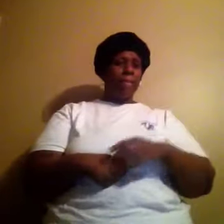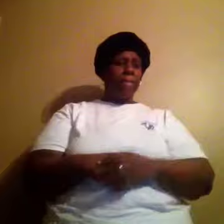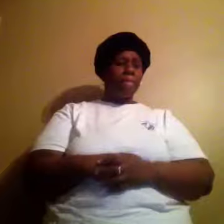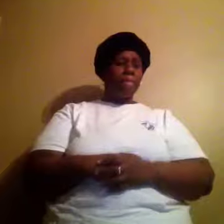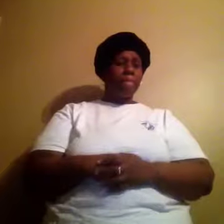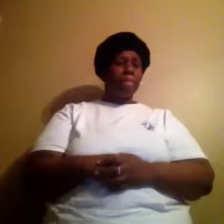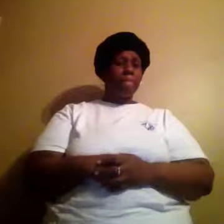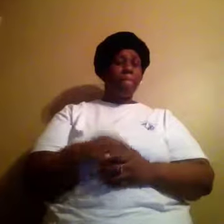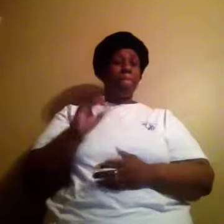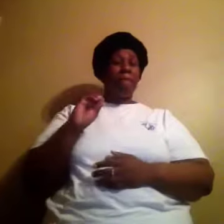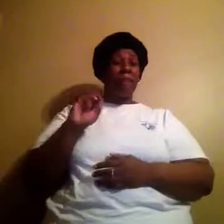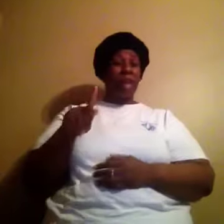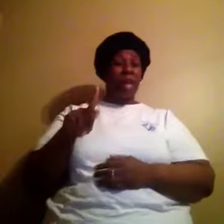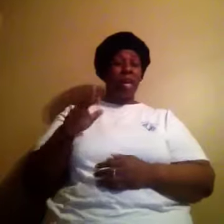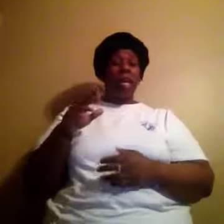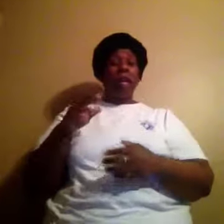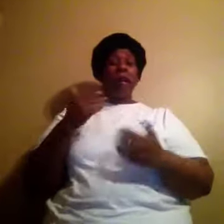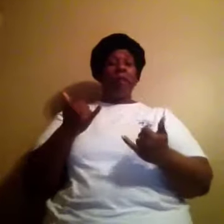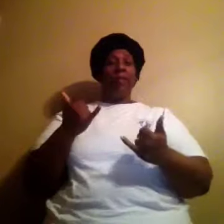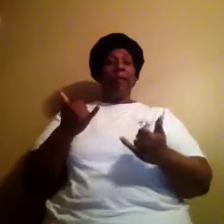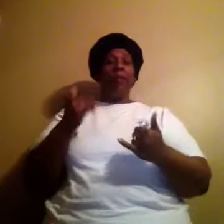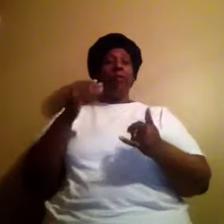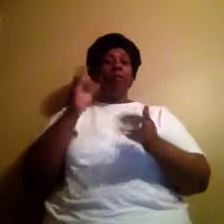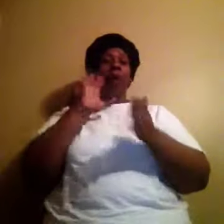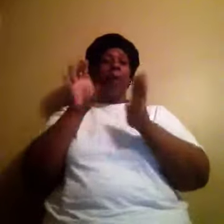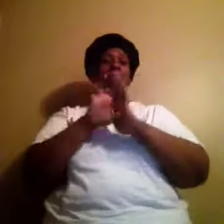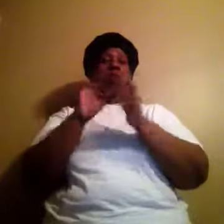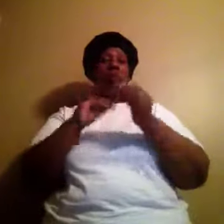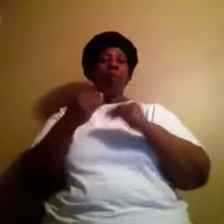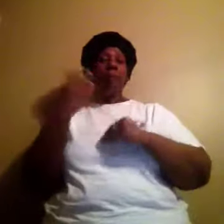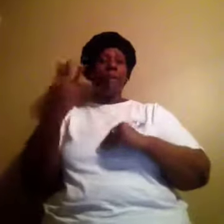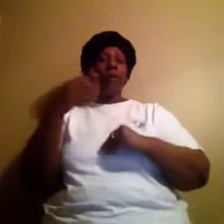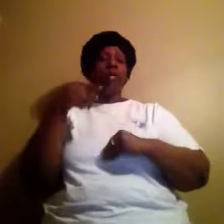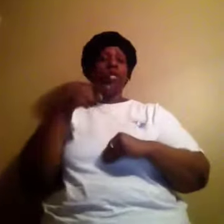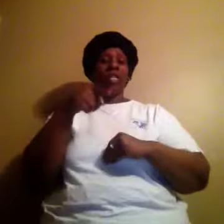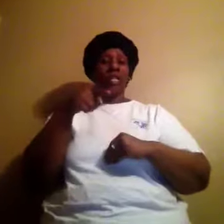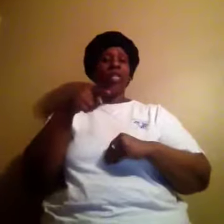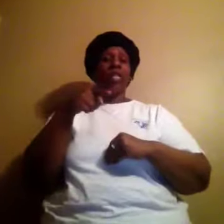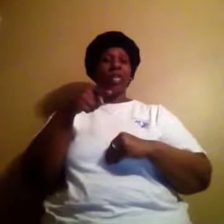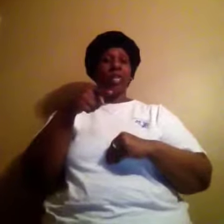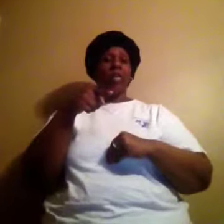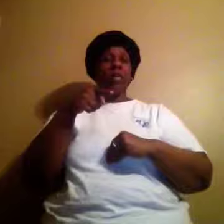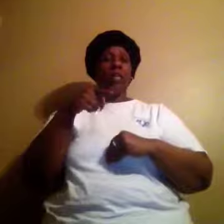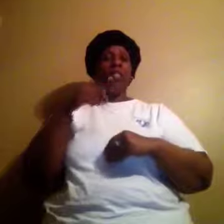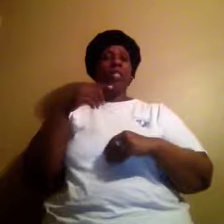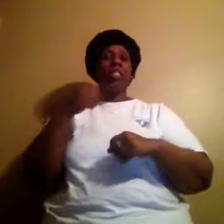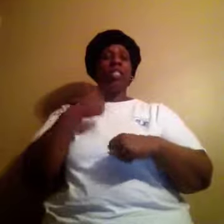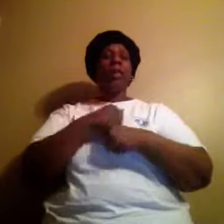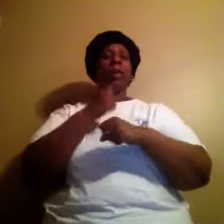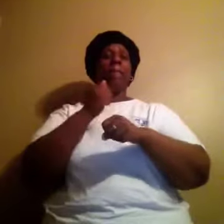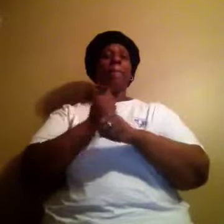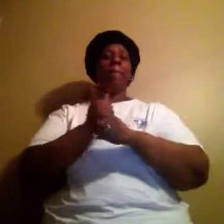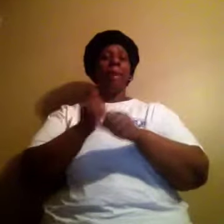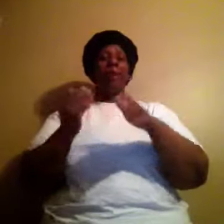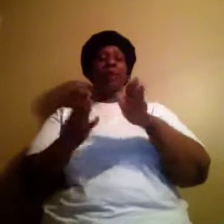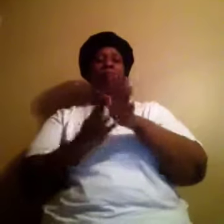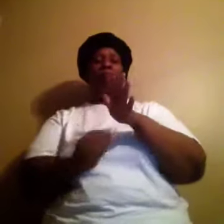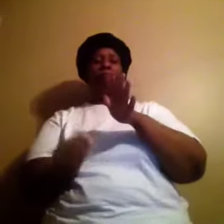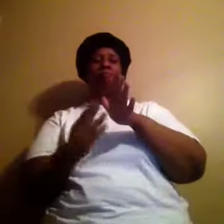Okay, here in picture number 4. Yes, she's making. Yes, we say making photocopies. Number 5 is